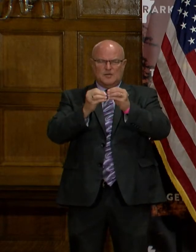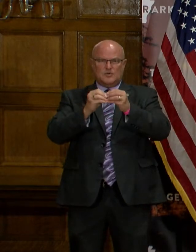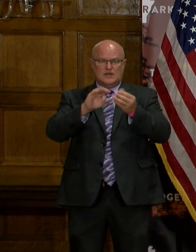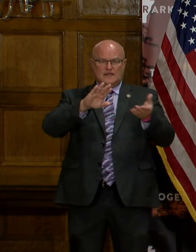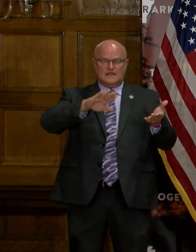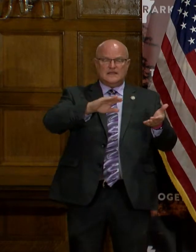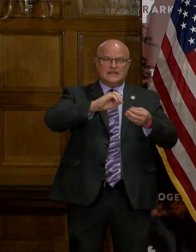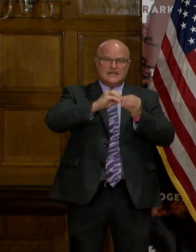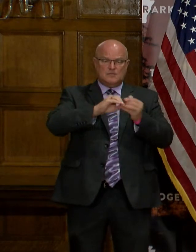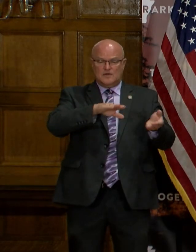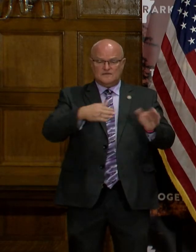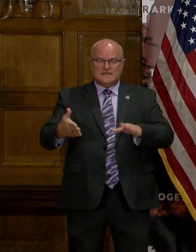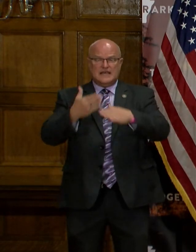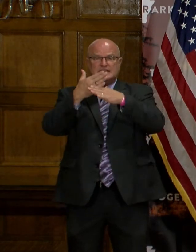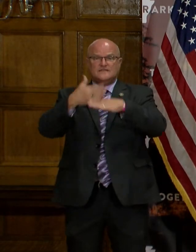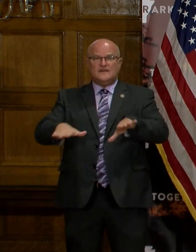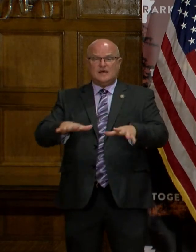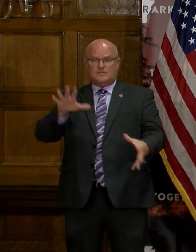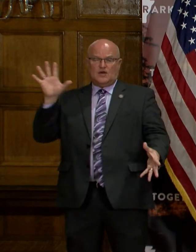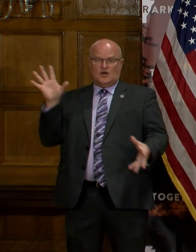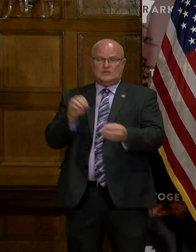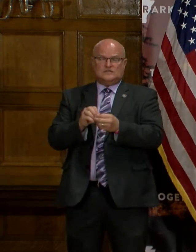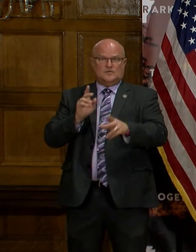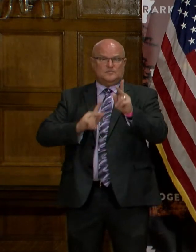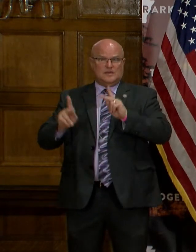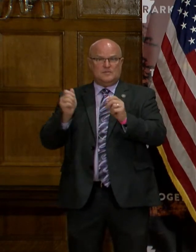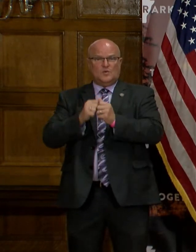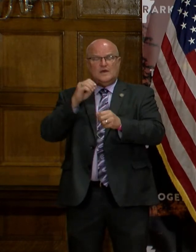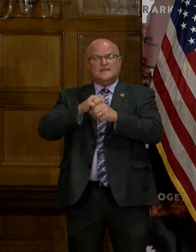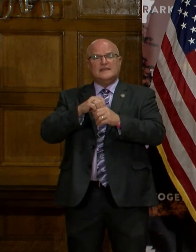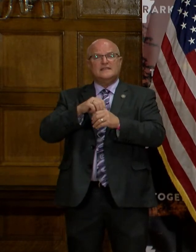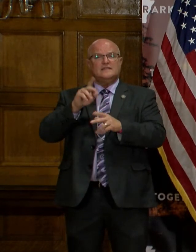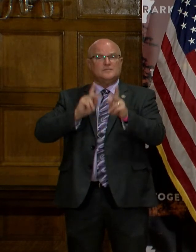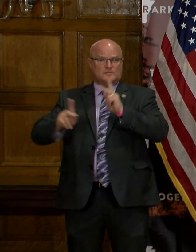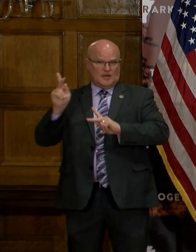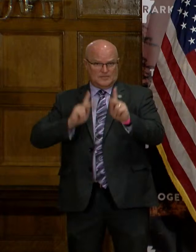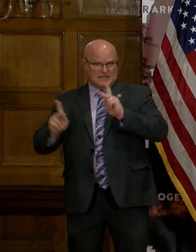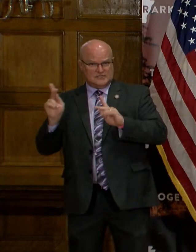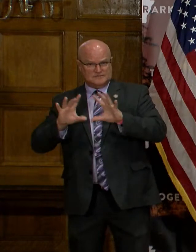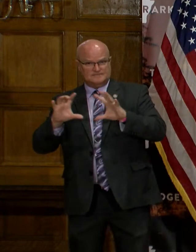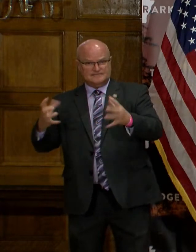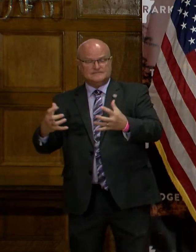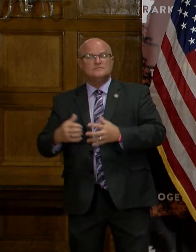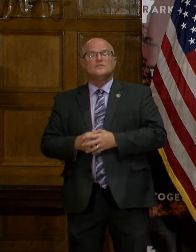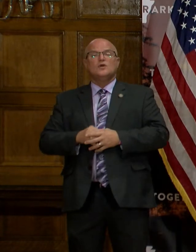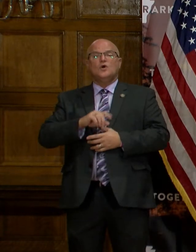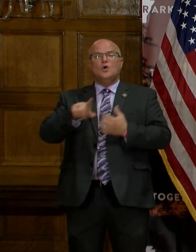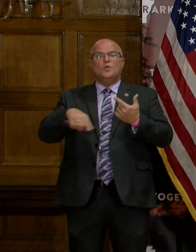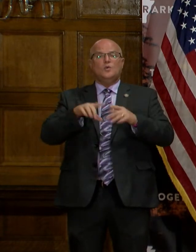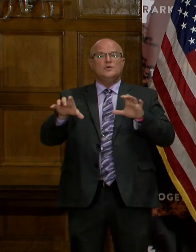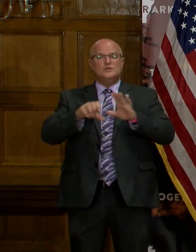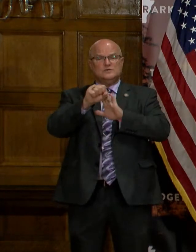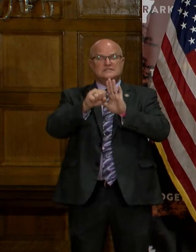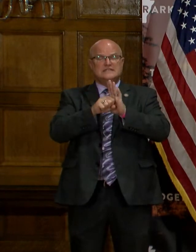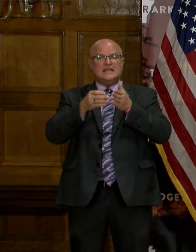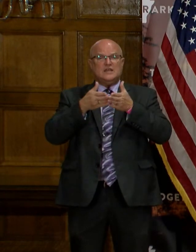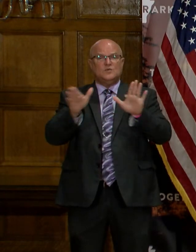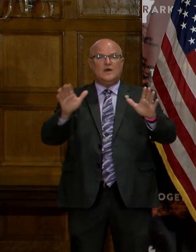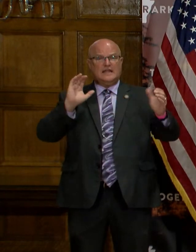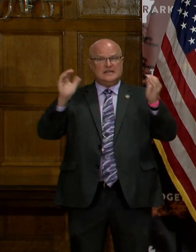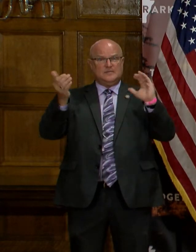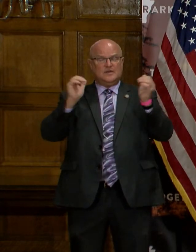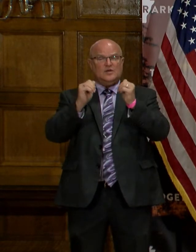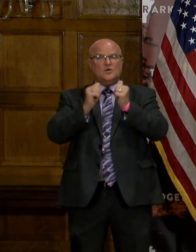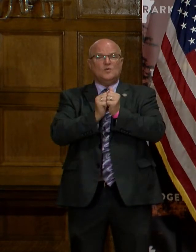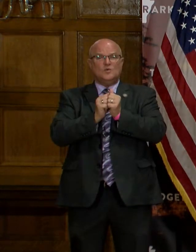of deaths divided by the total number of individuals within that population. When we do statewide comparisons,